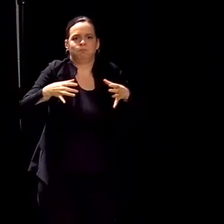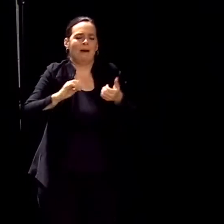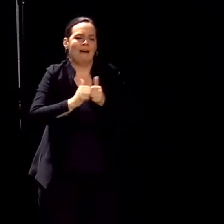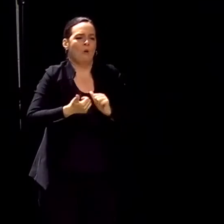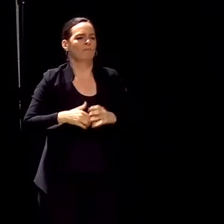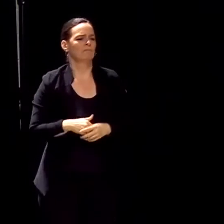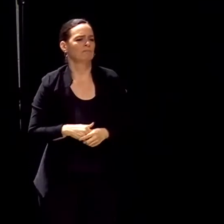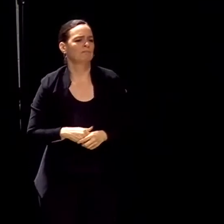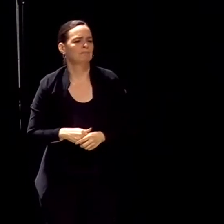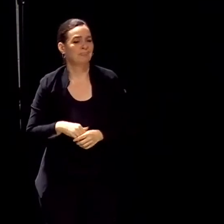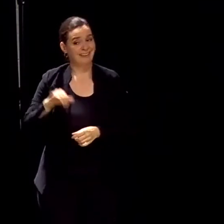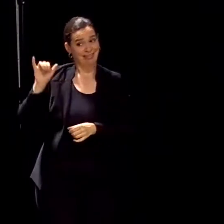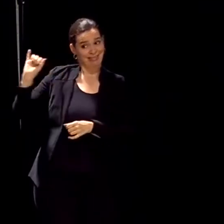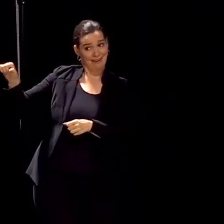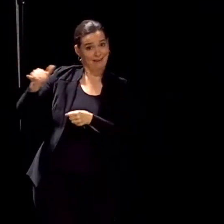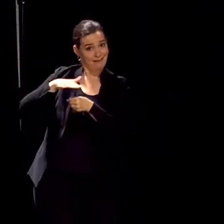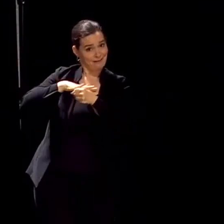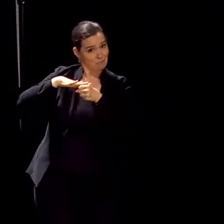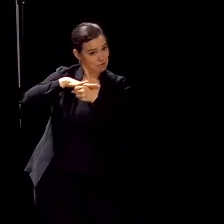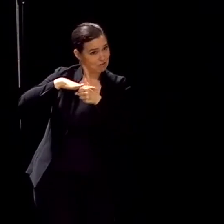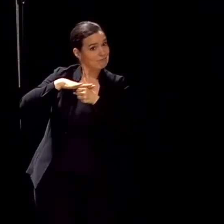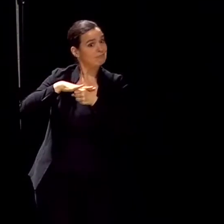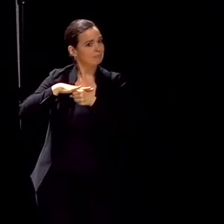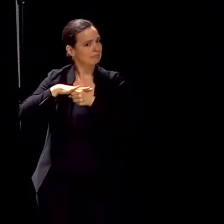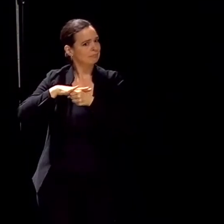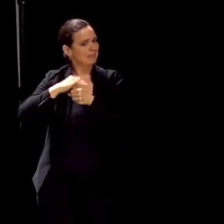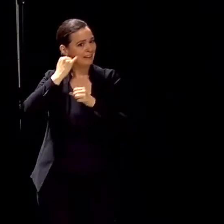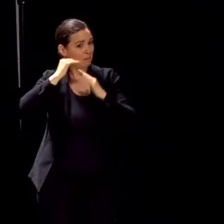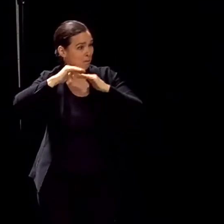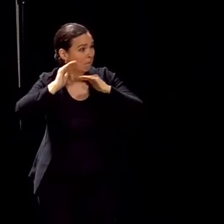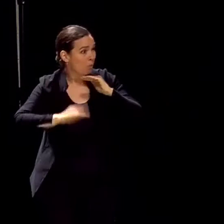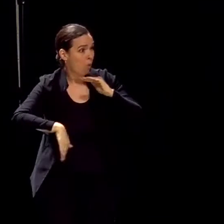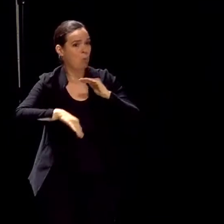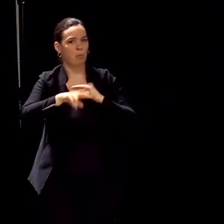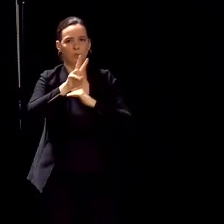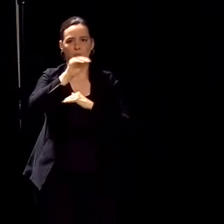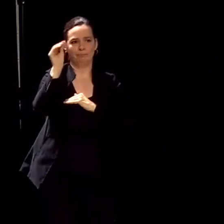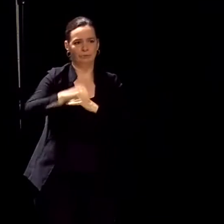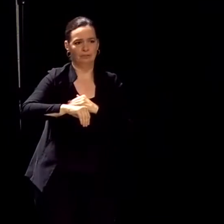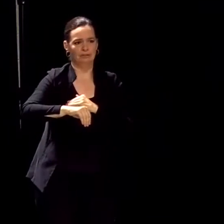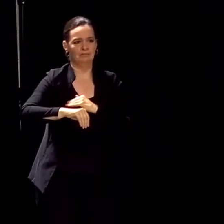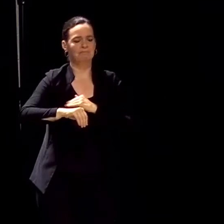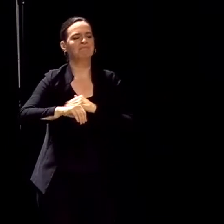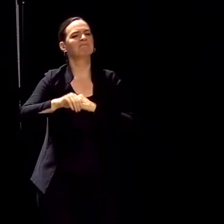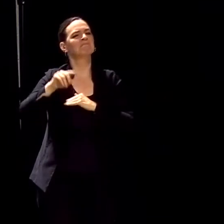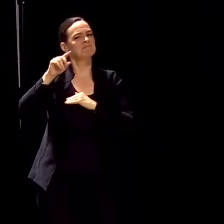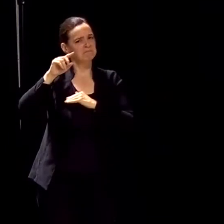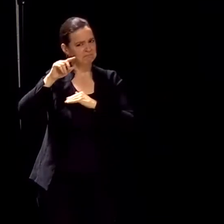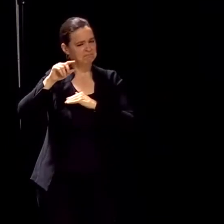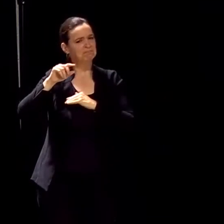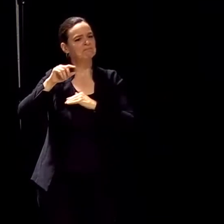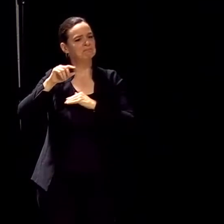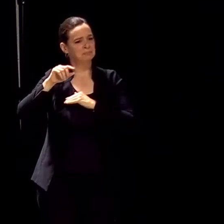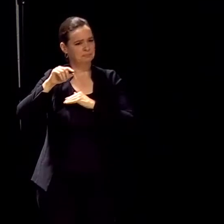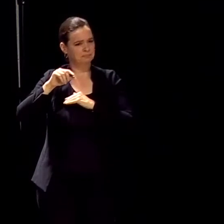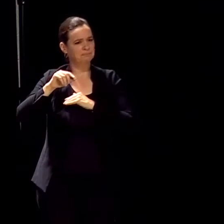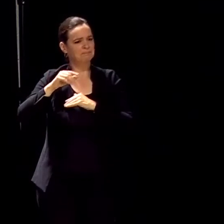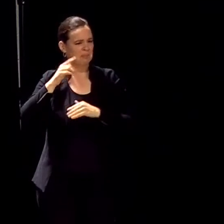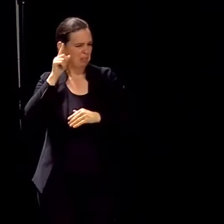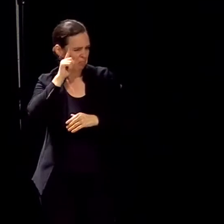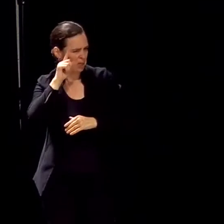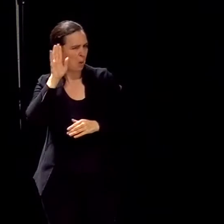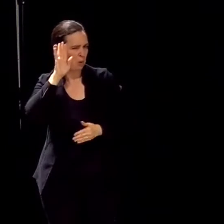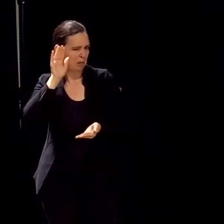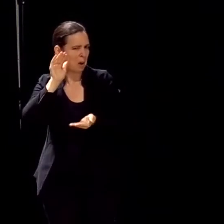area. And so I'm not exactly sure. I haven't even looked that far yet, right? But I